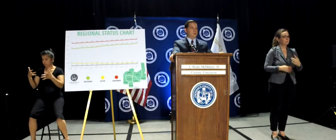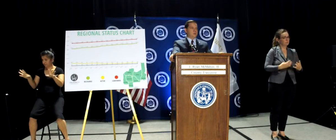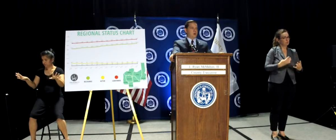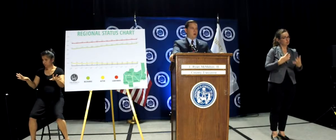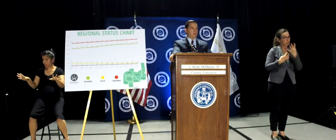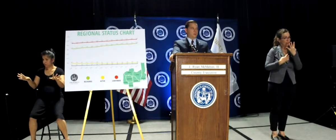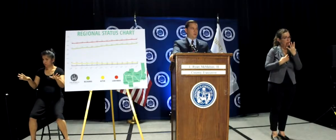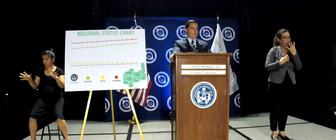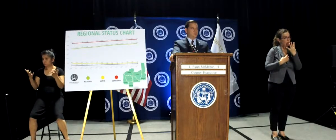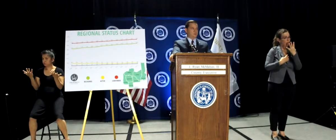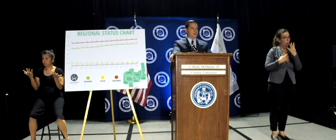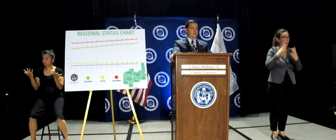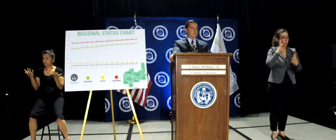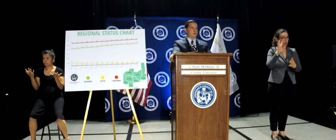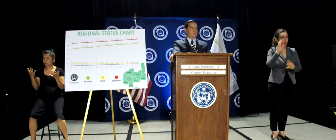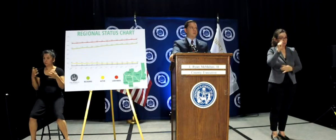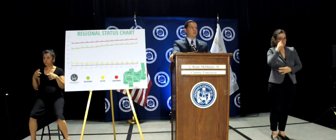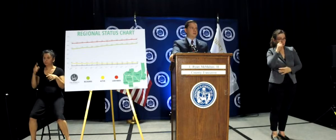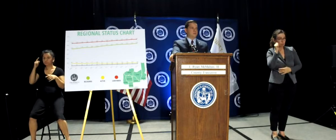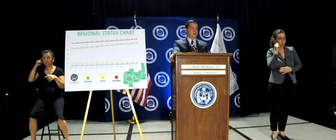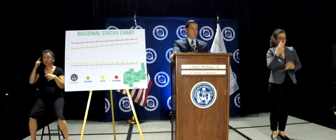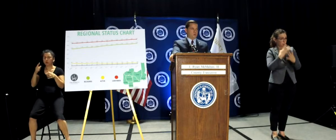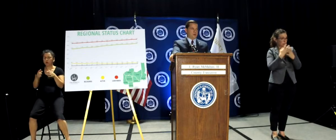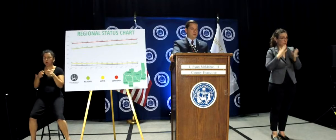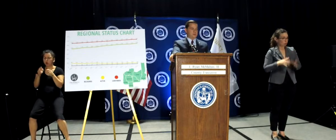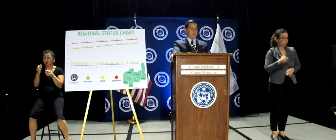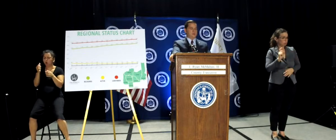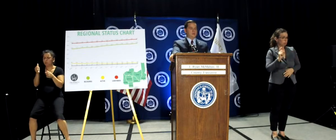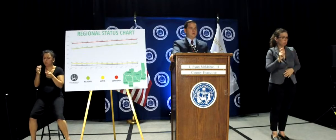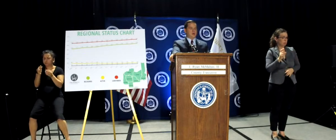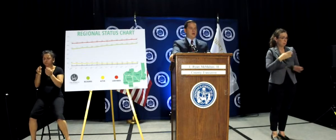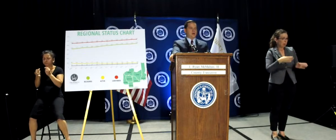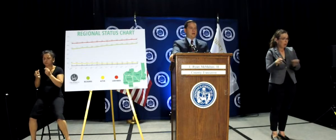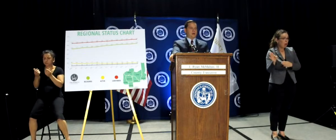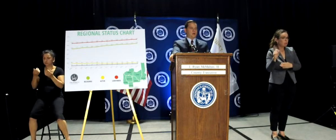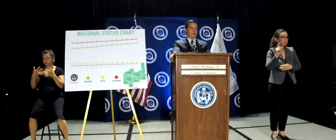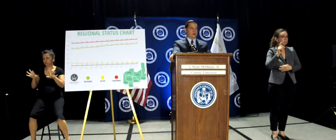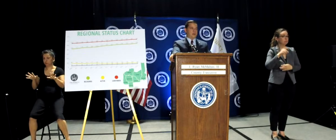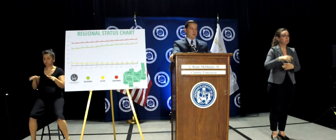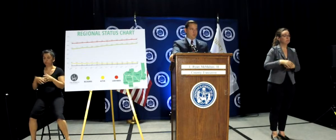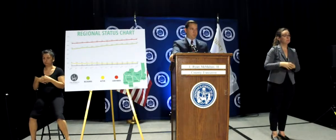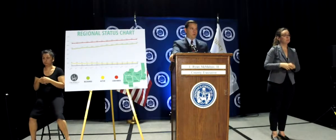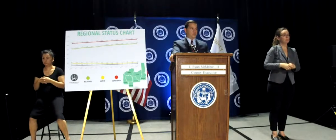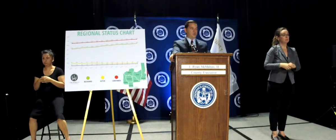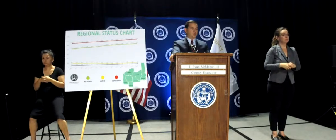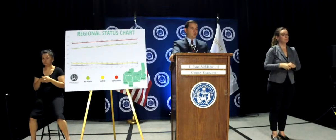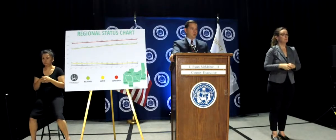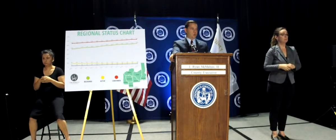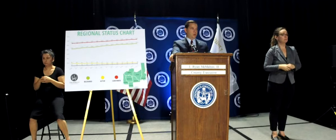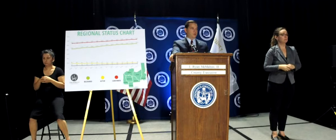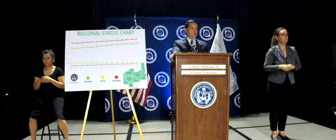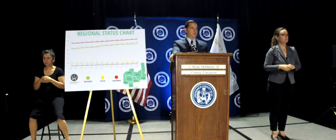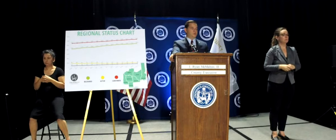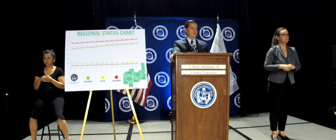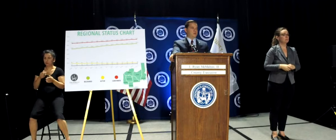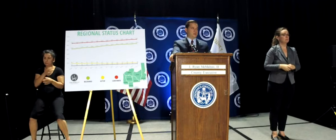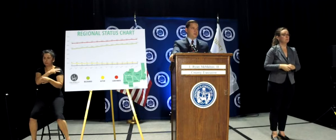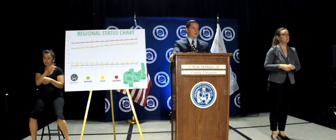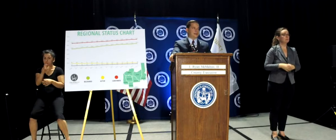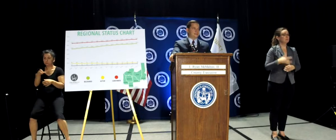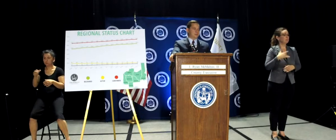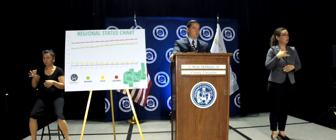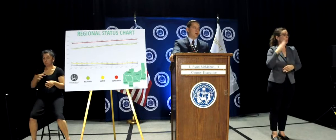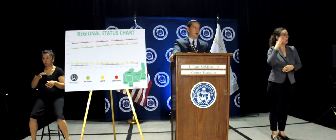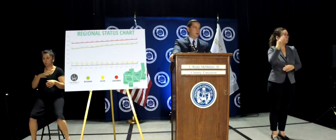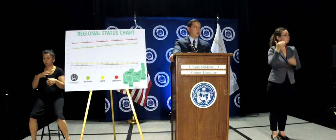that all the inmates were tested, but I believe they were tested, and I know that any person new to the facility